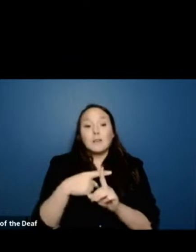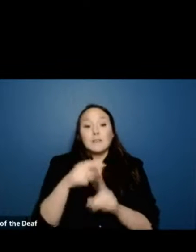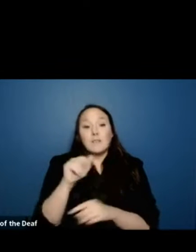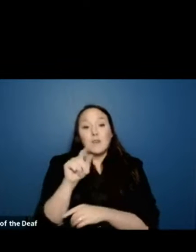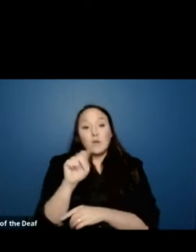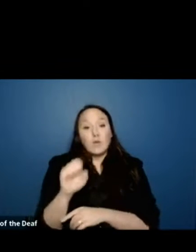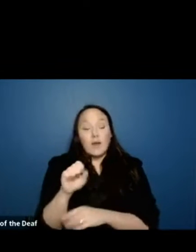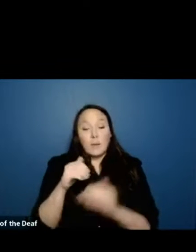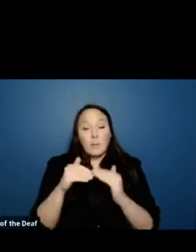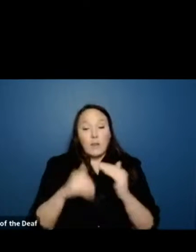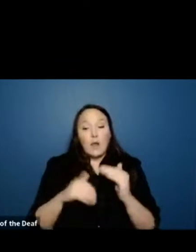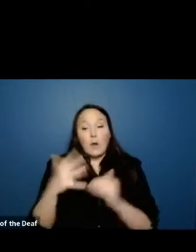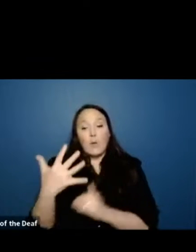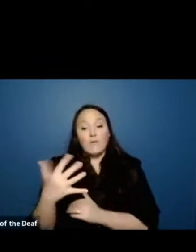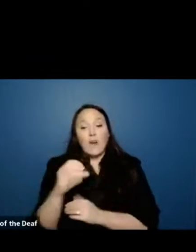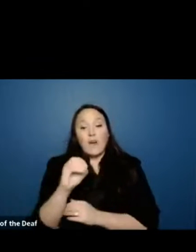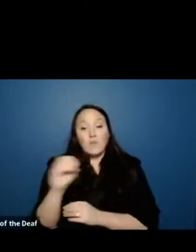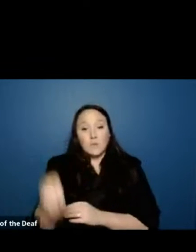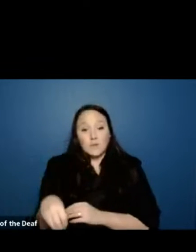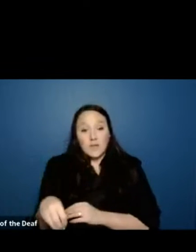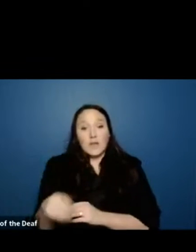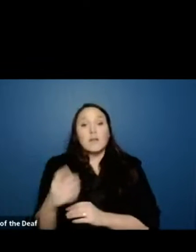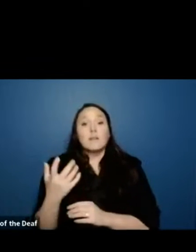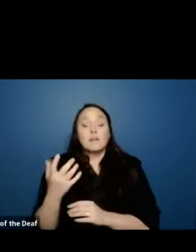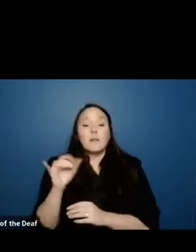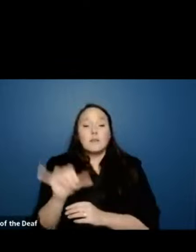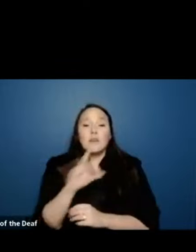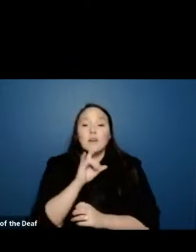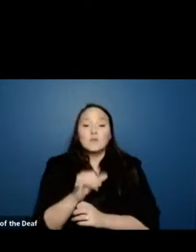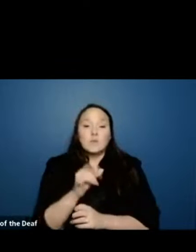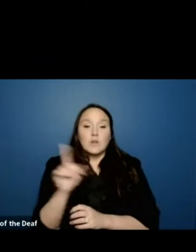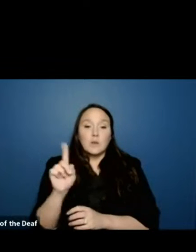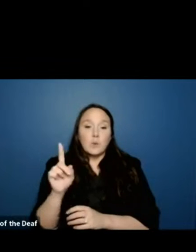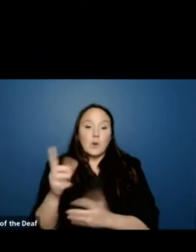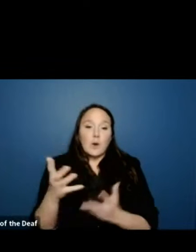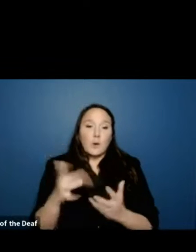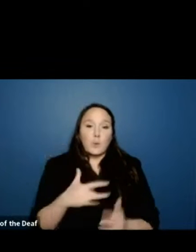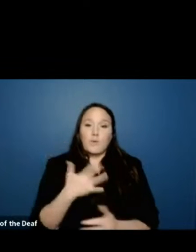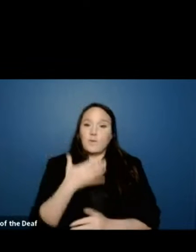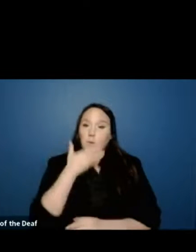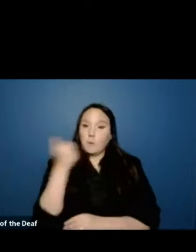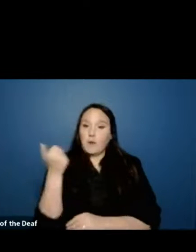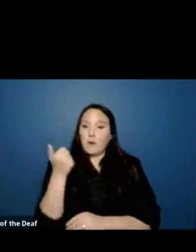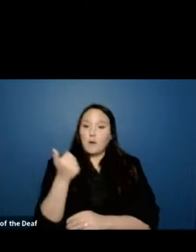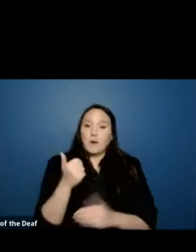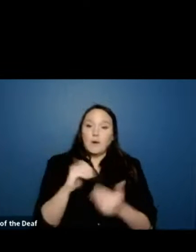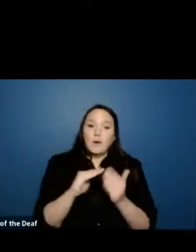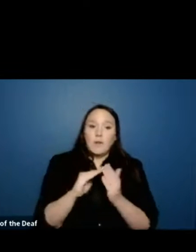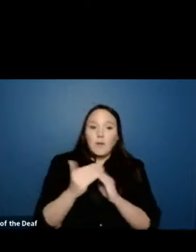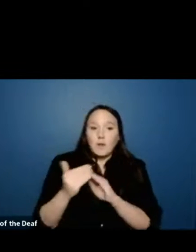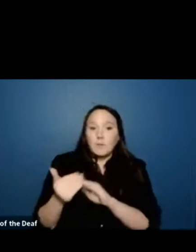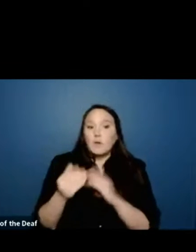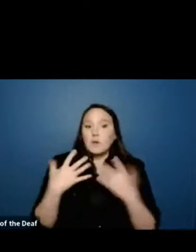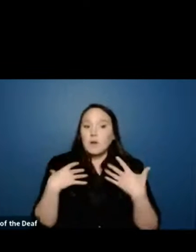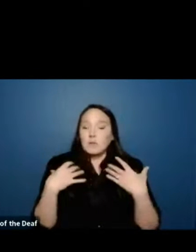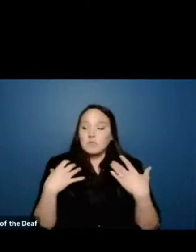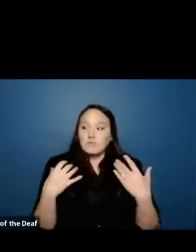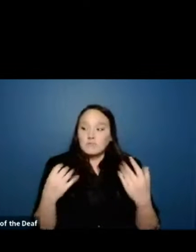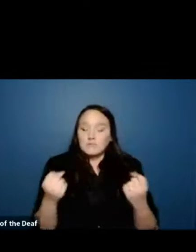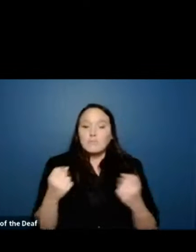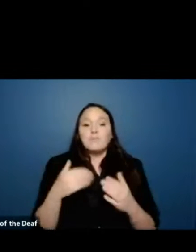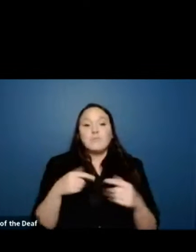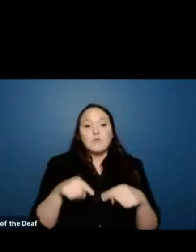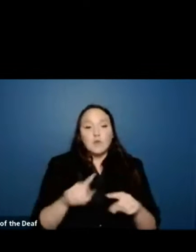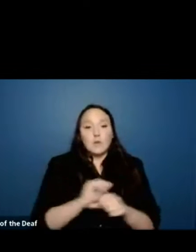5%. That's really where we would start feeling much better about where we are as a community overall in the